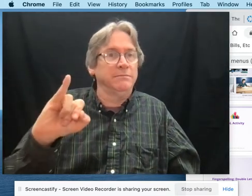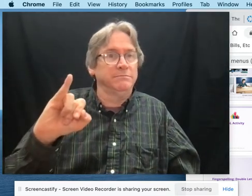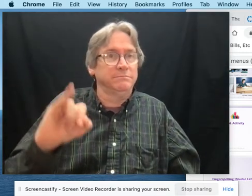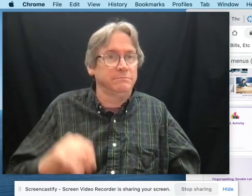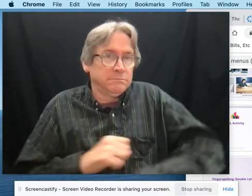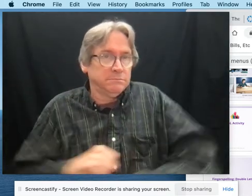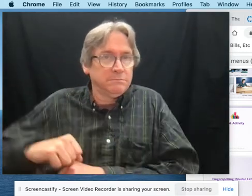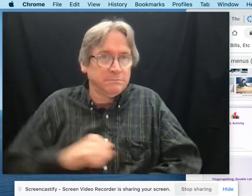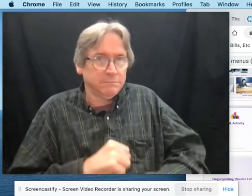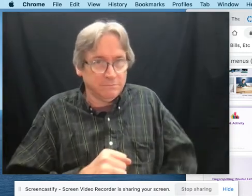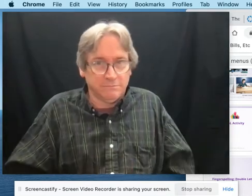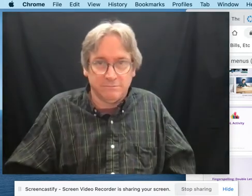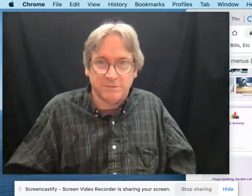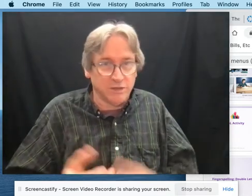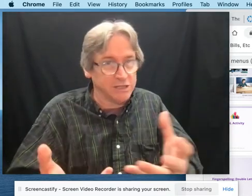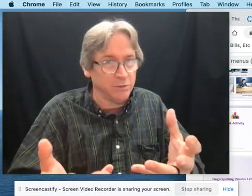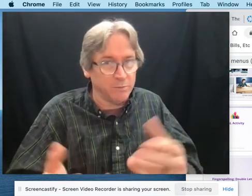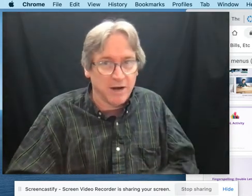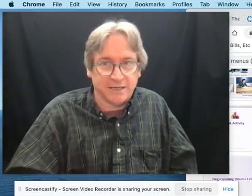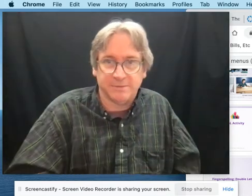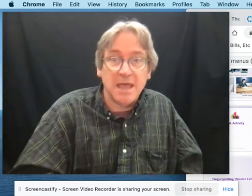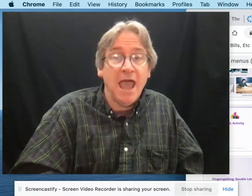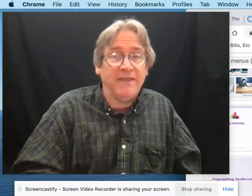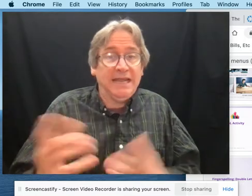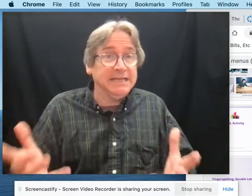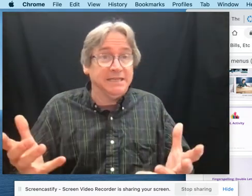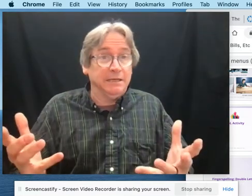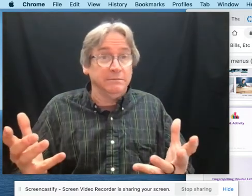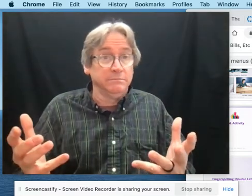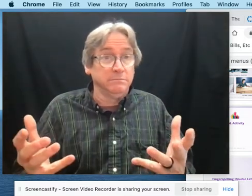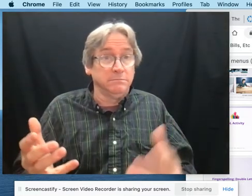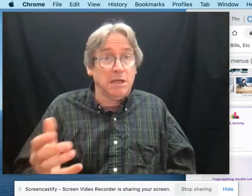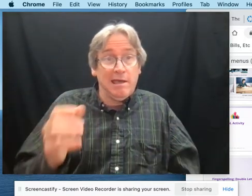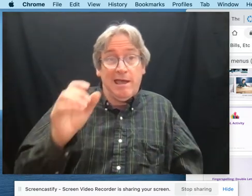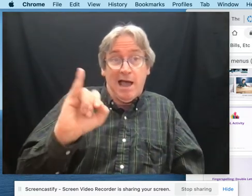M-I-S-S-I-S-S-I-P-P-I. So that's a good one to practice. And then Izzy.